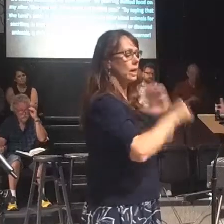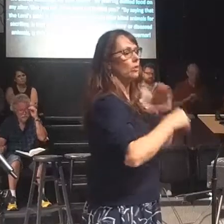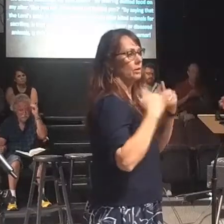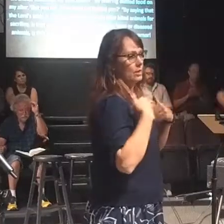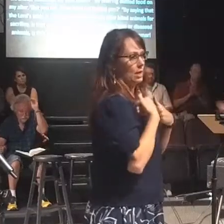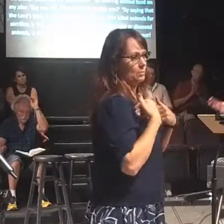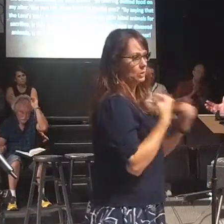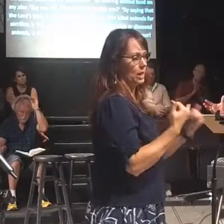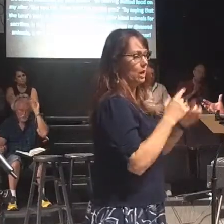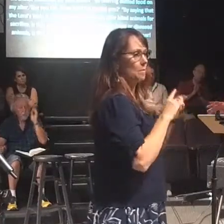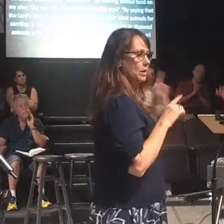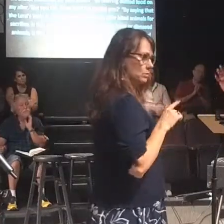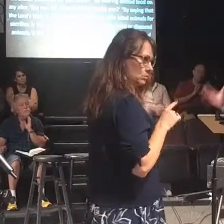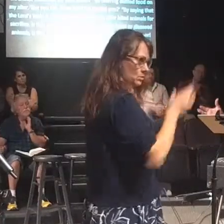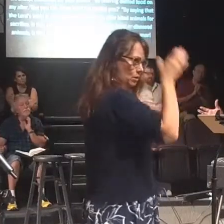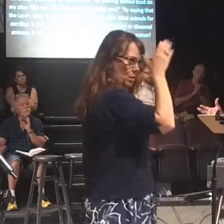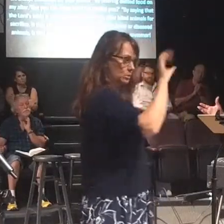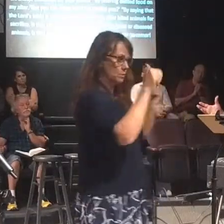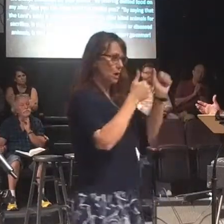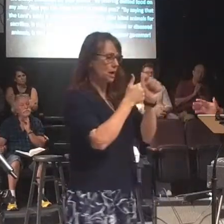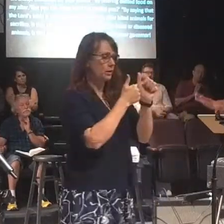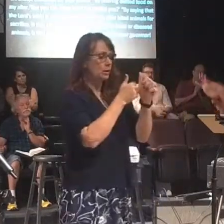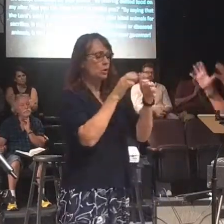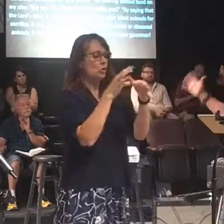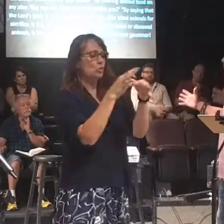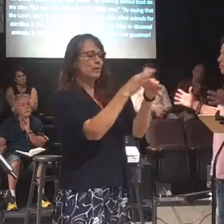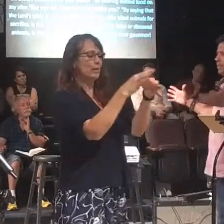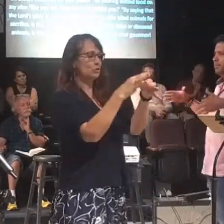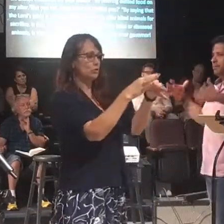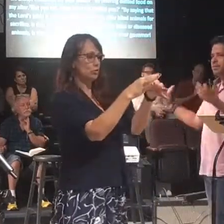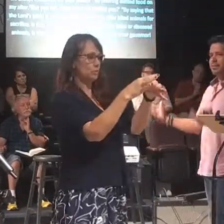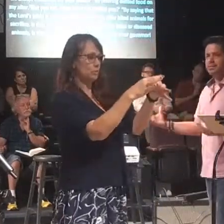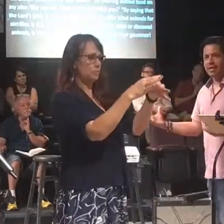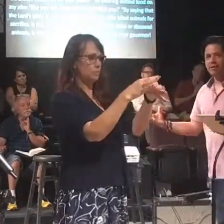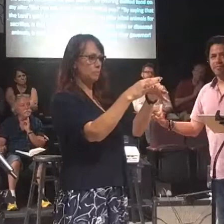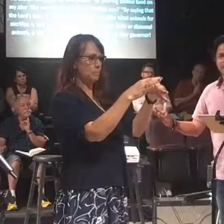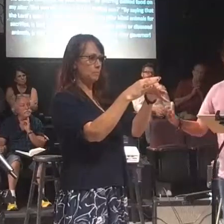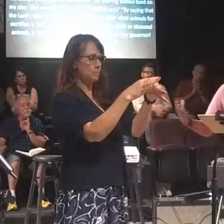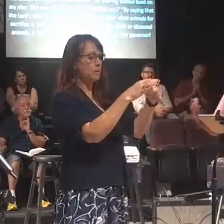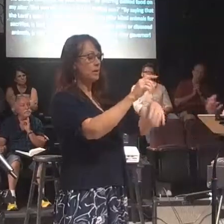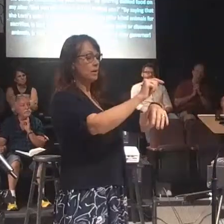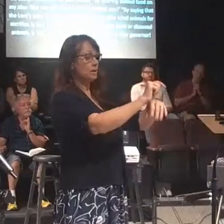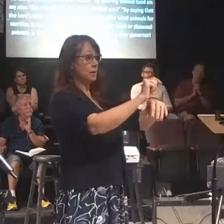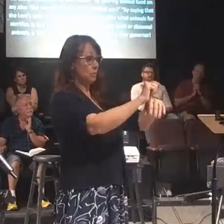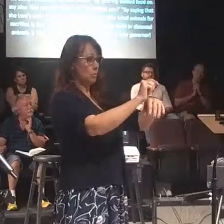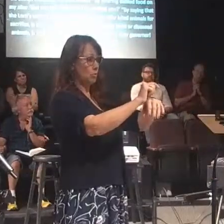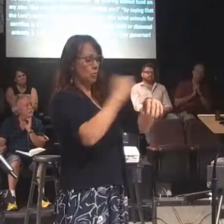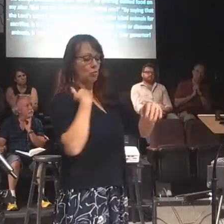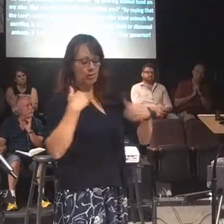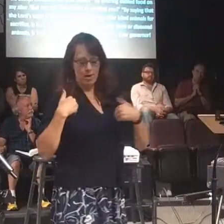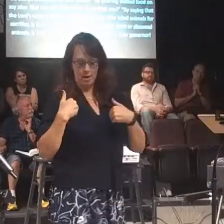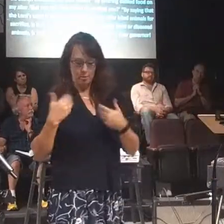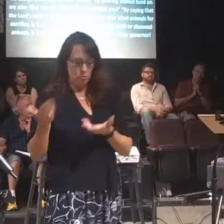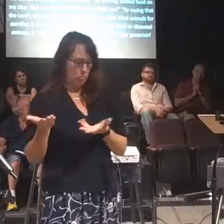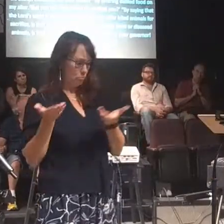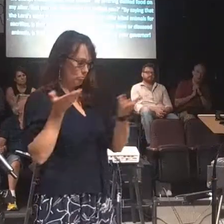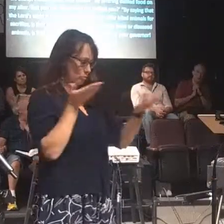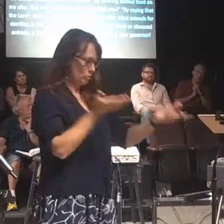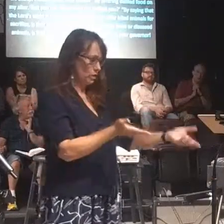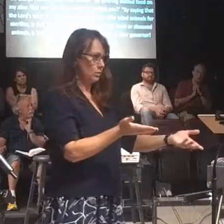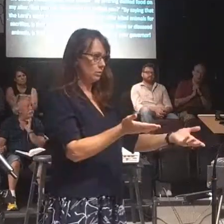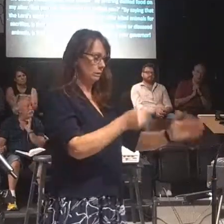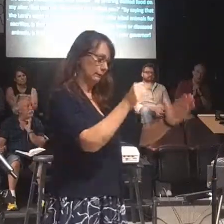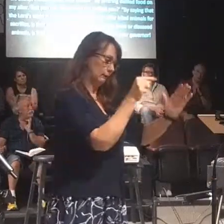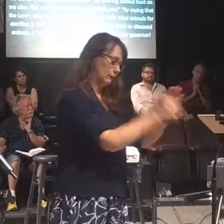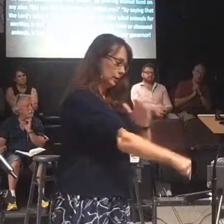idea was a relational idea. That's the construct. The construct of the temple and temple sacrifices was that you give something to God. You